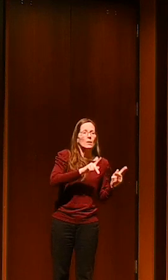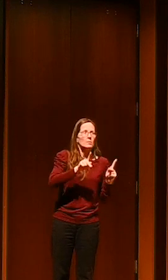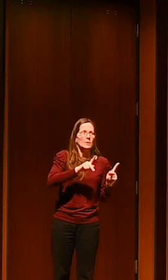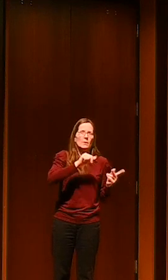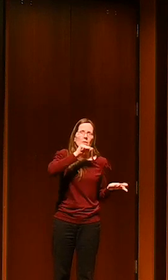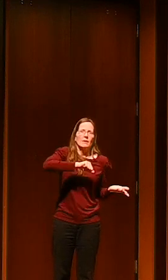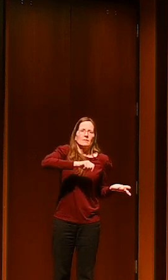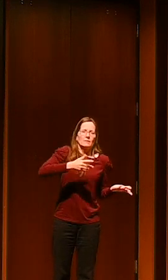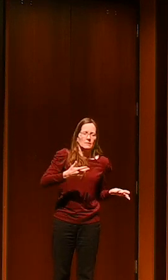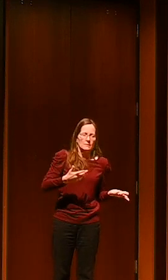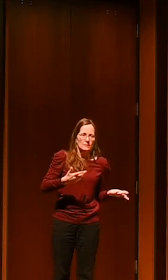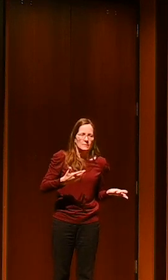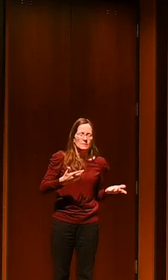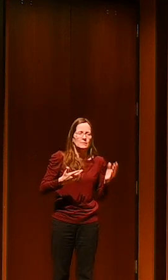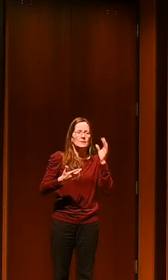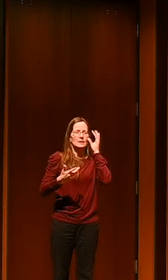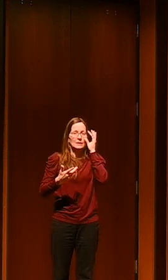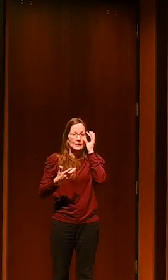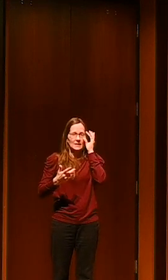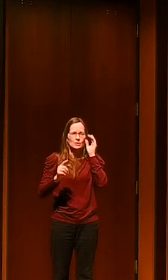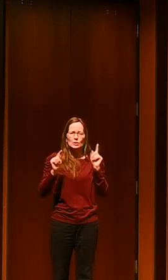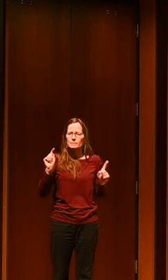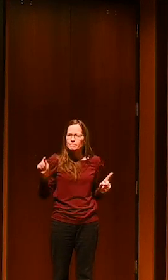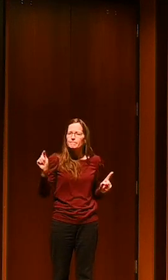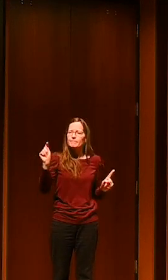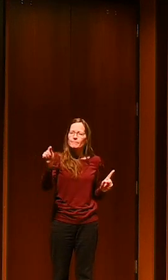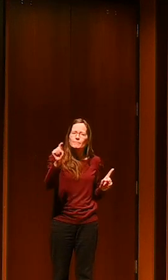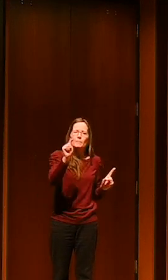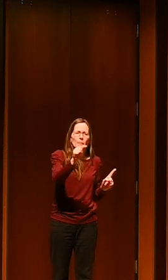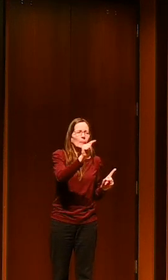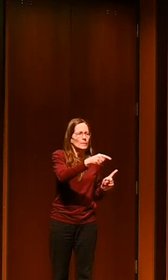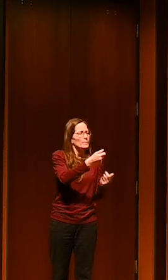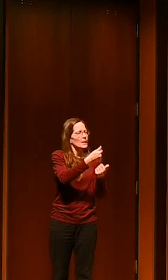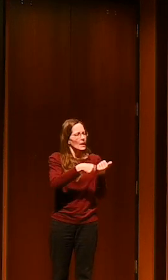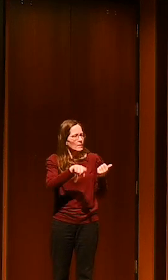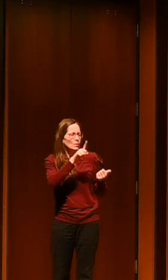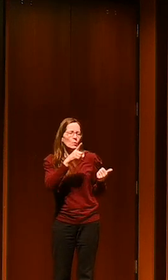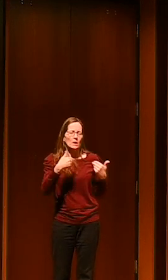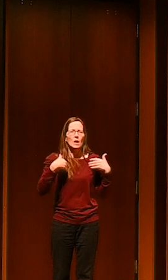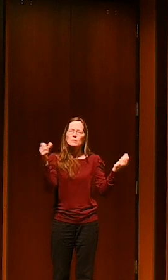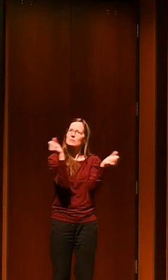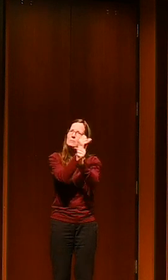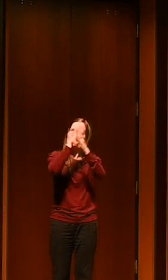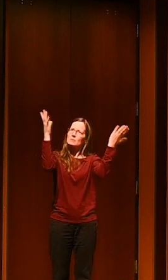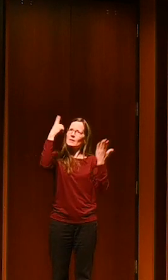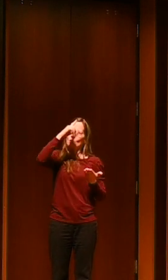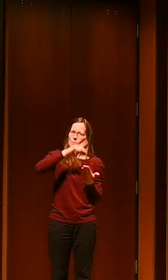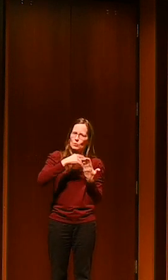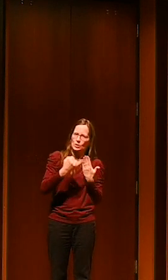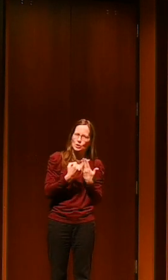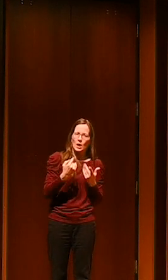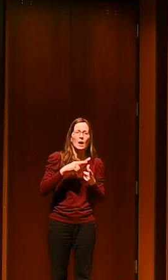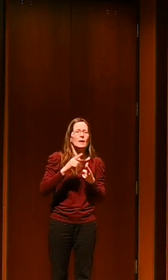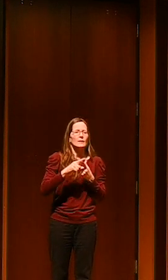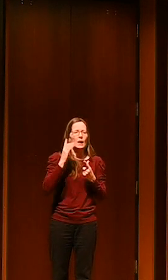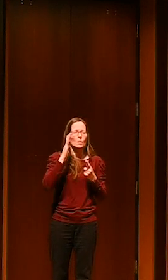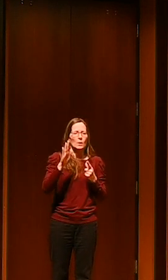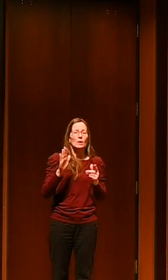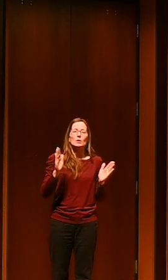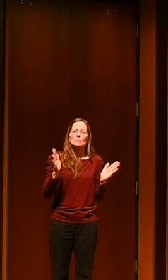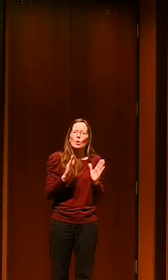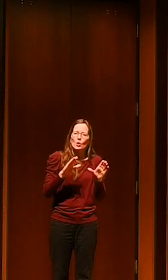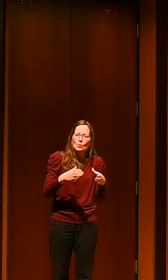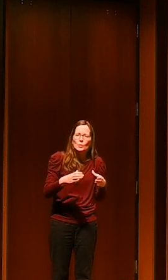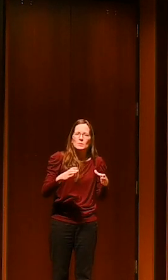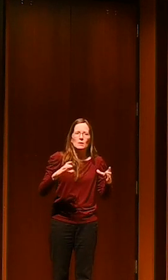and just really everyone that has a great vision or voice to put to this project. And then we'll get bigger and bigger in conversations as things follow.